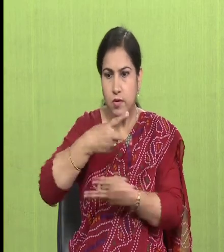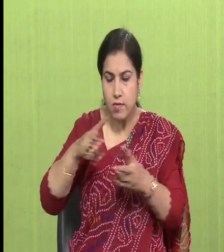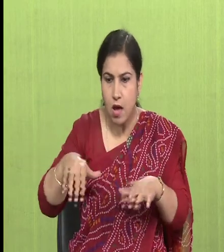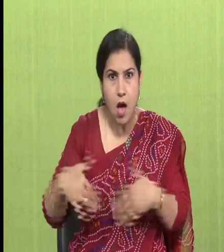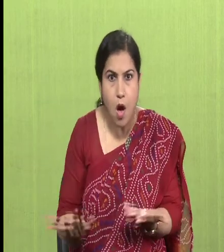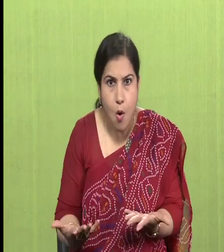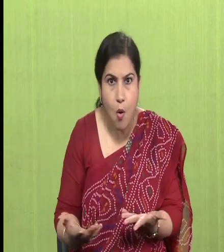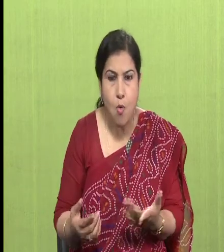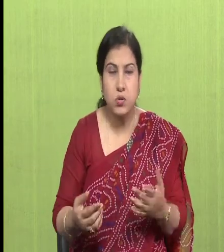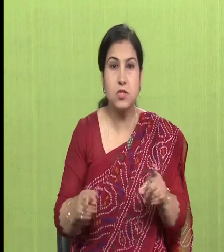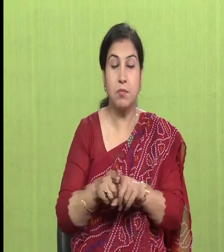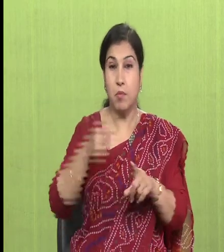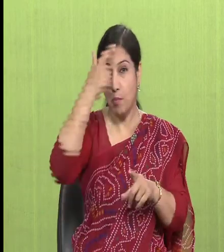dead bodies, etc.